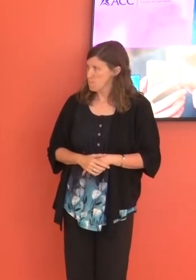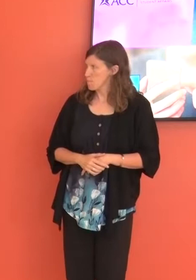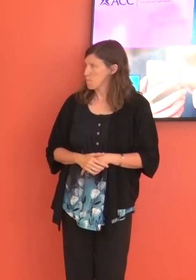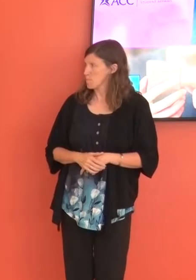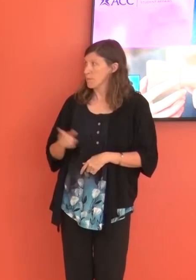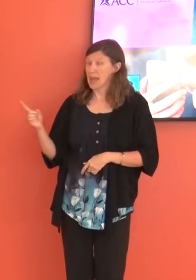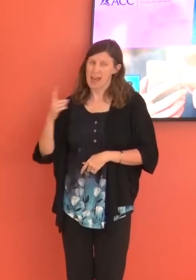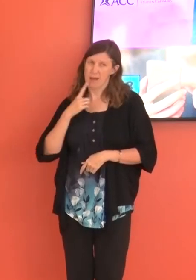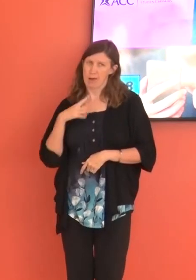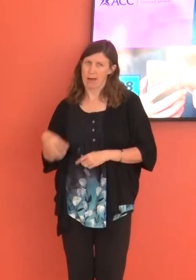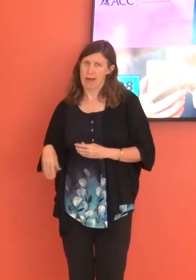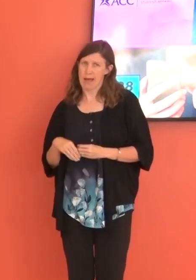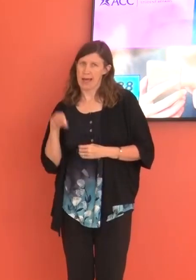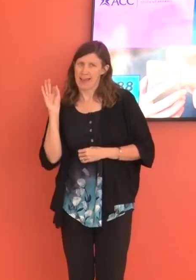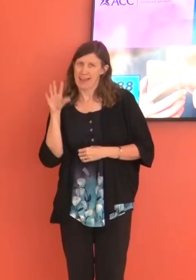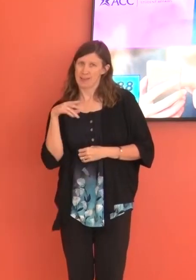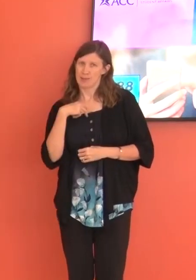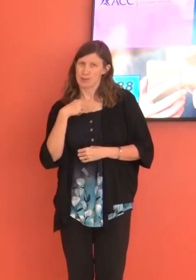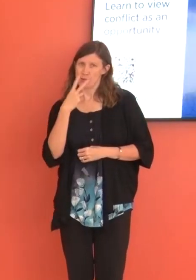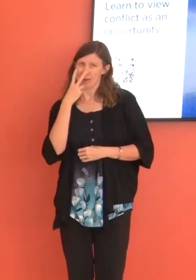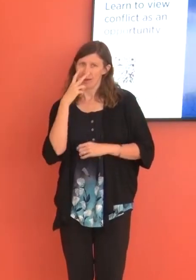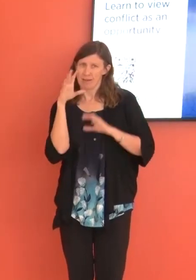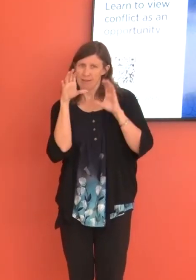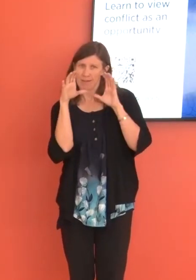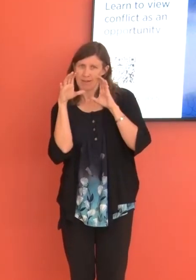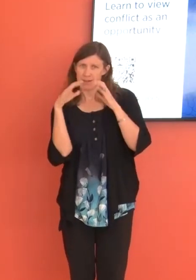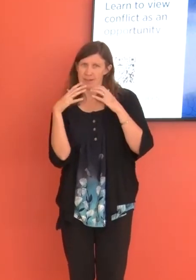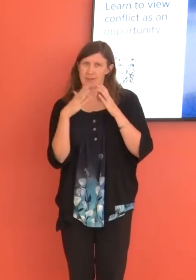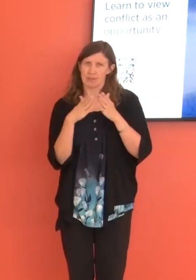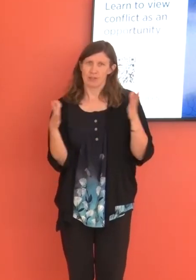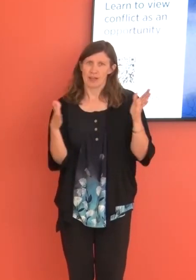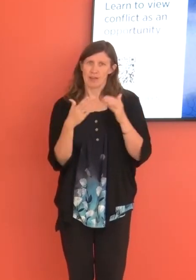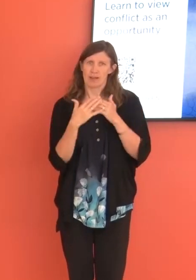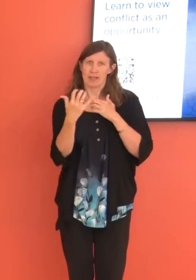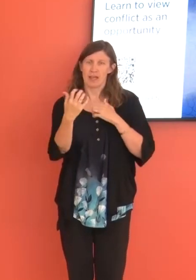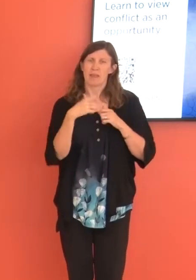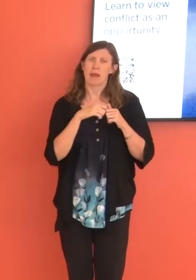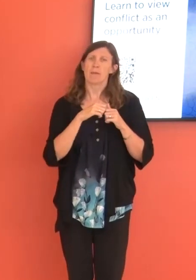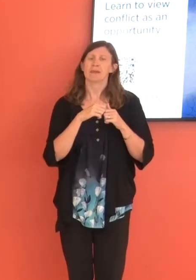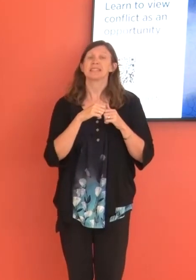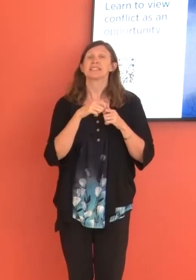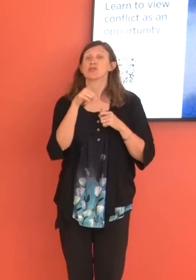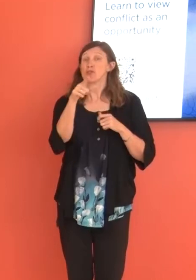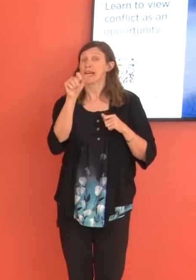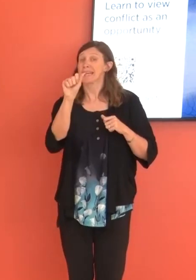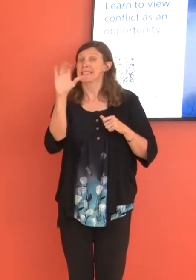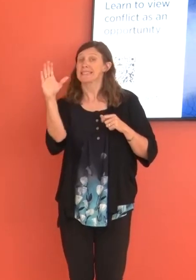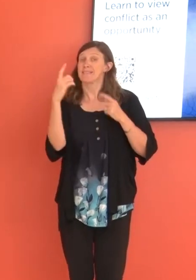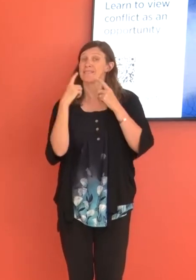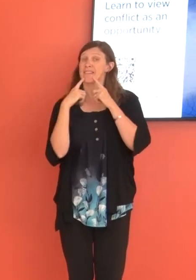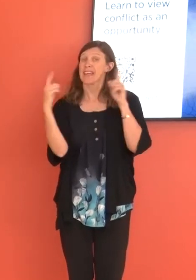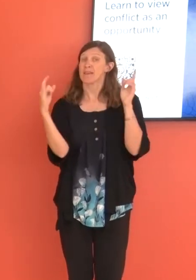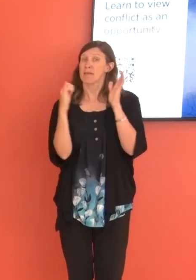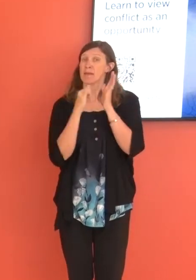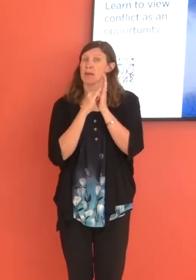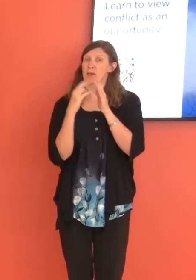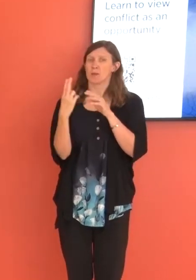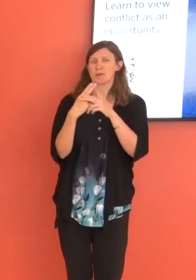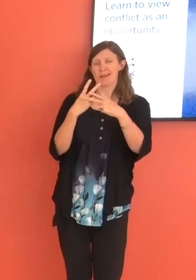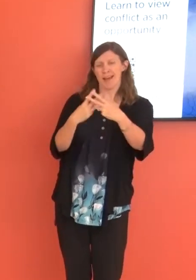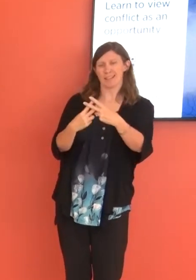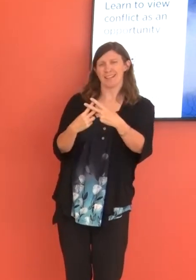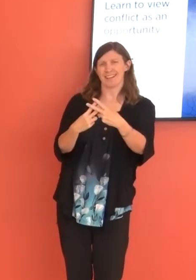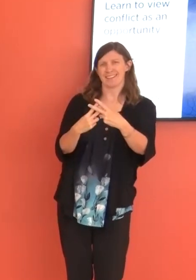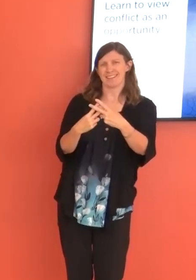I'm just gonna say, since you were on that video on Friday for General Assembly, that means you're ACC famous now, right? So you can use that as your hashtag,